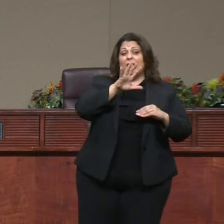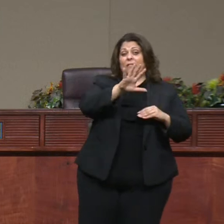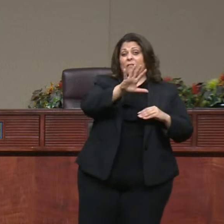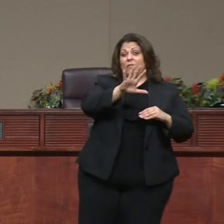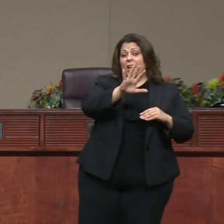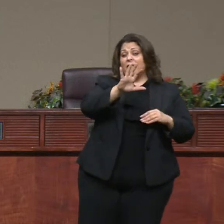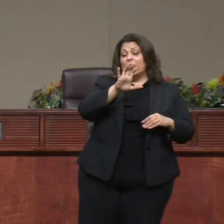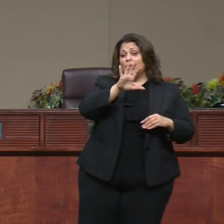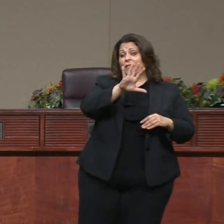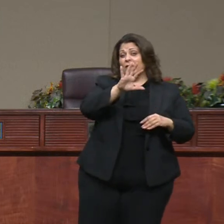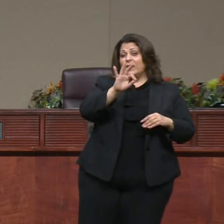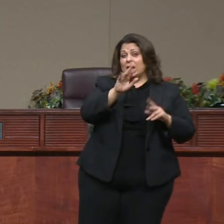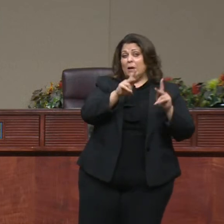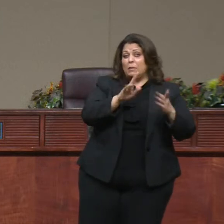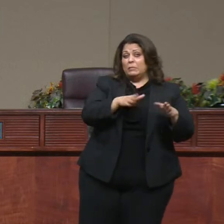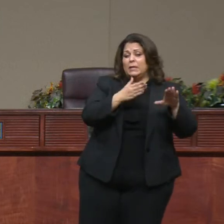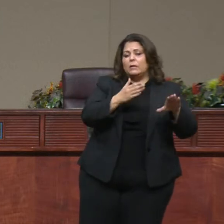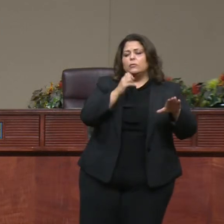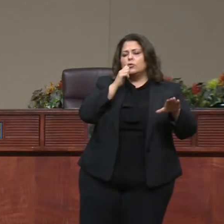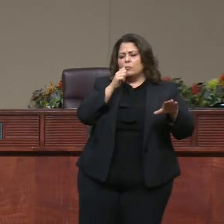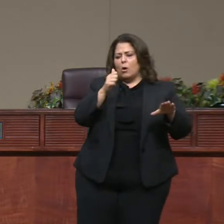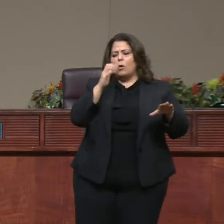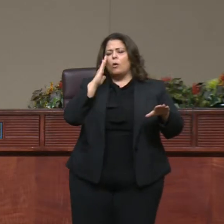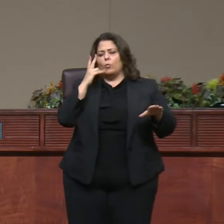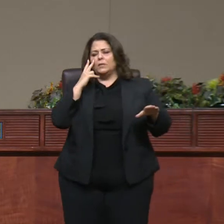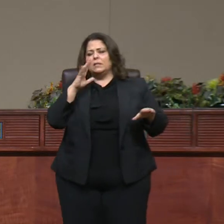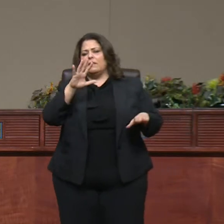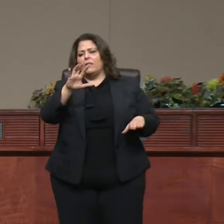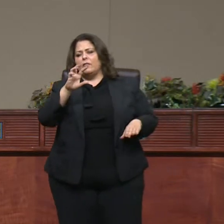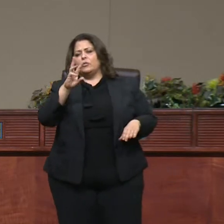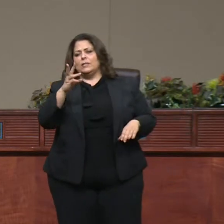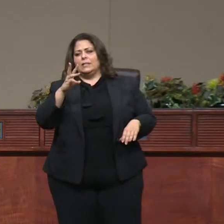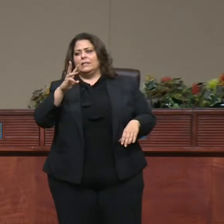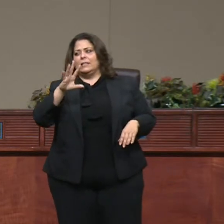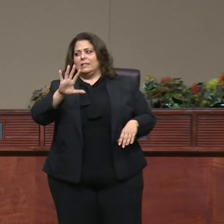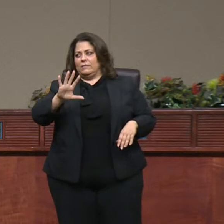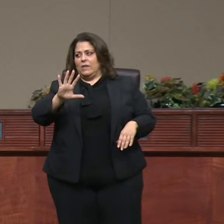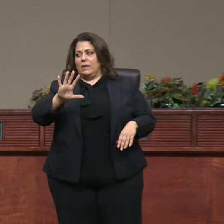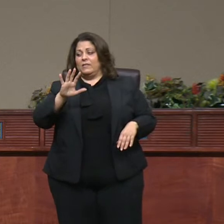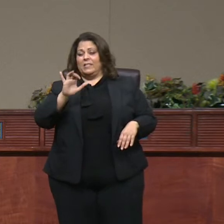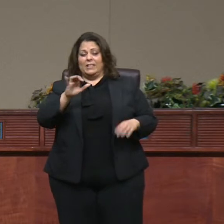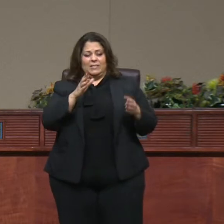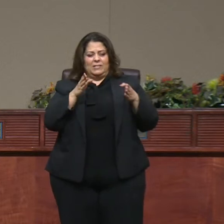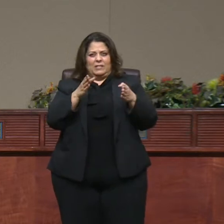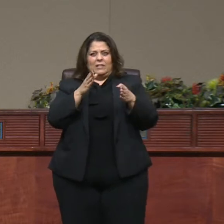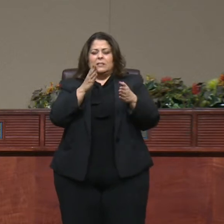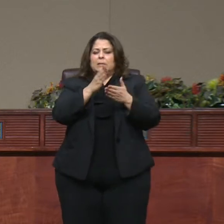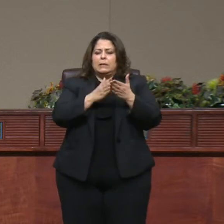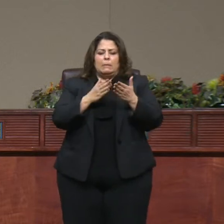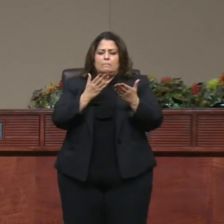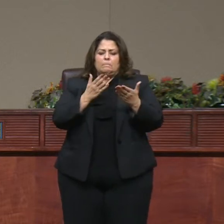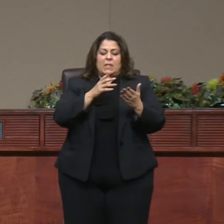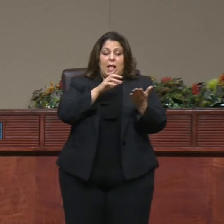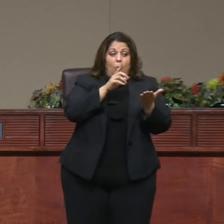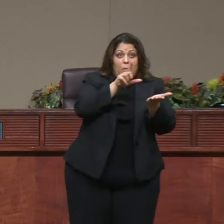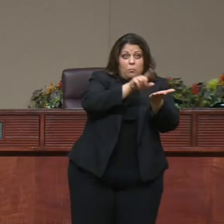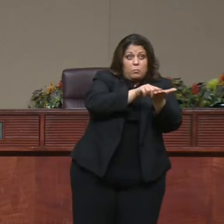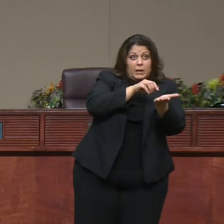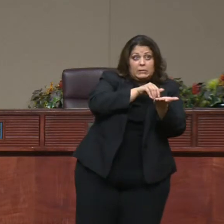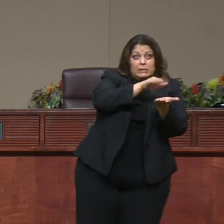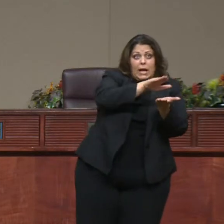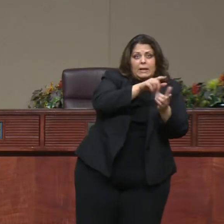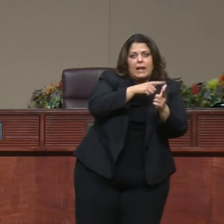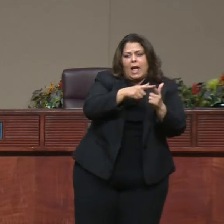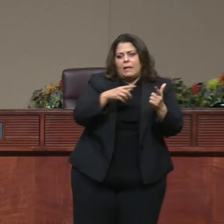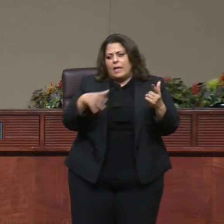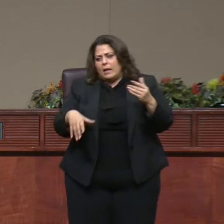tomorrow morning it will be 565. So we got that data after the publication. So we want to